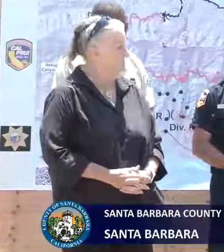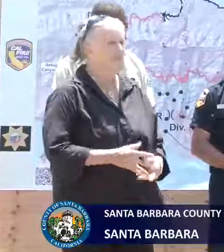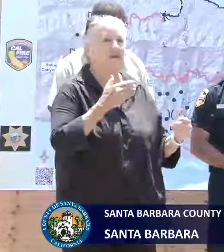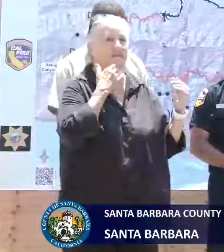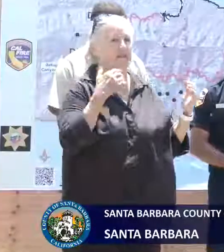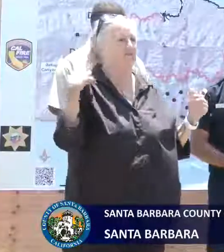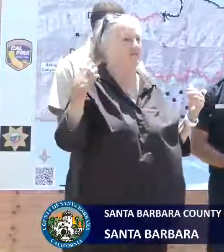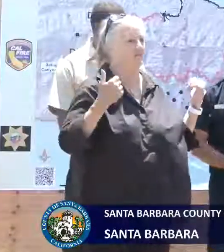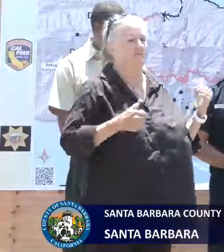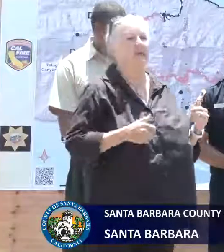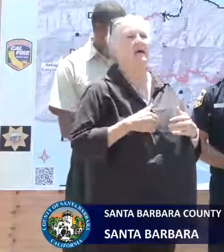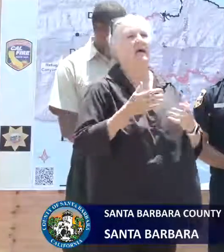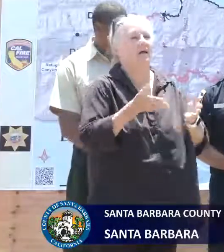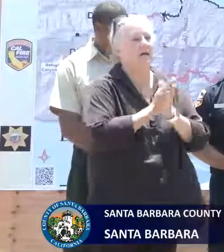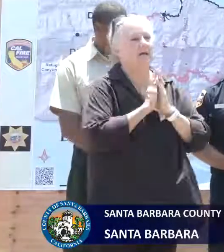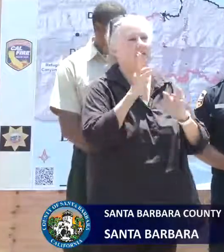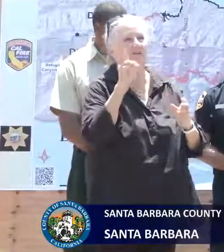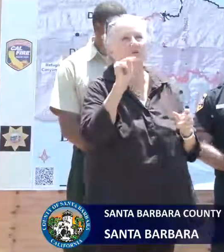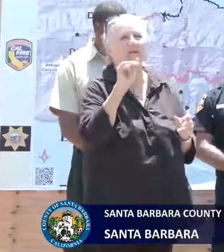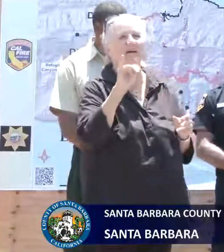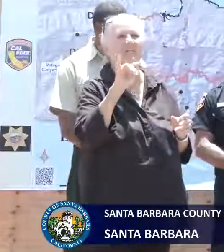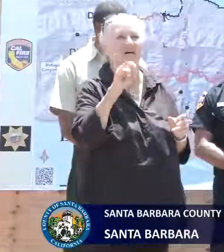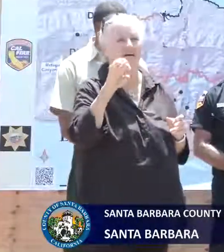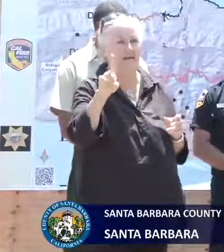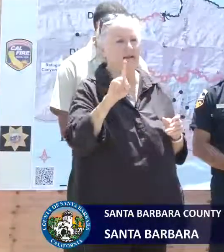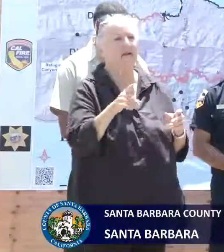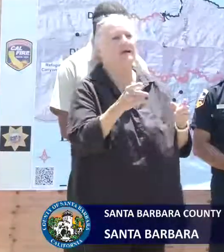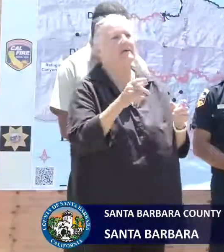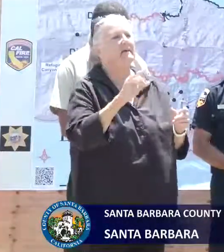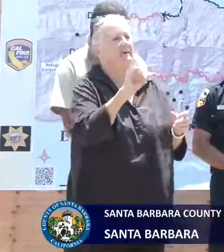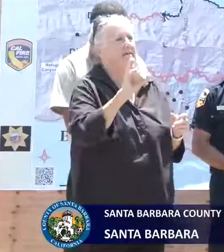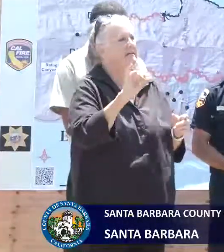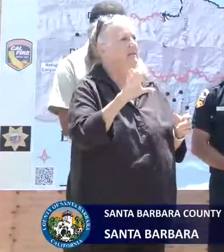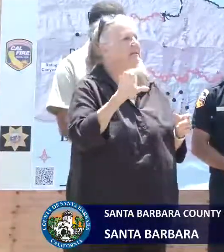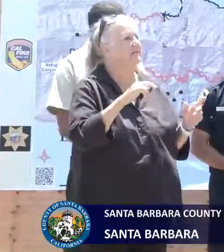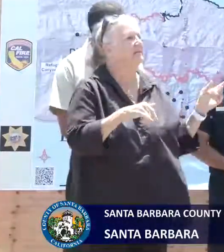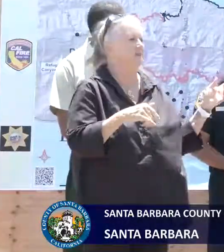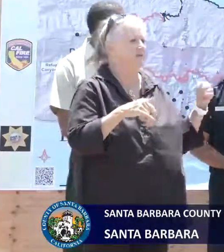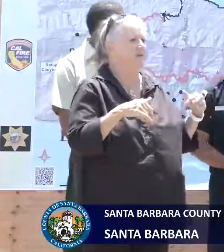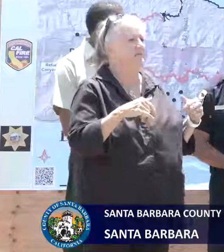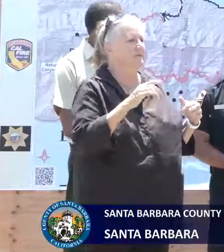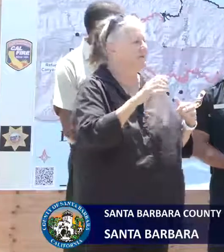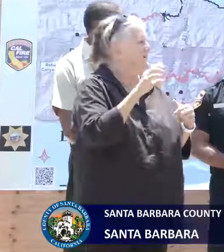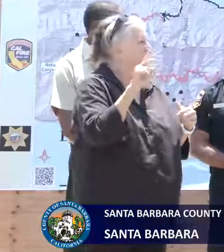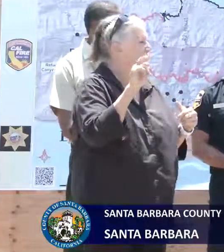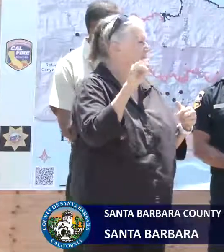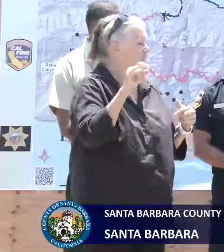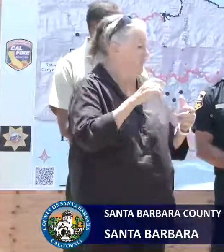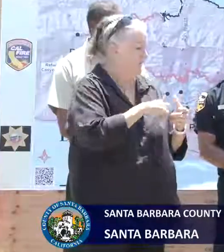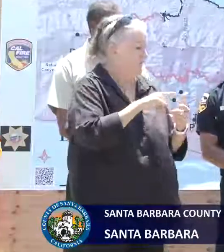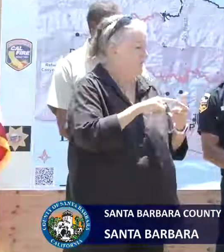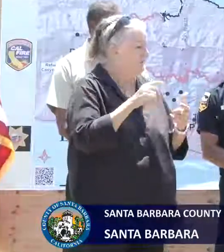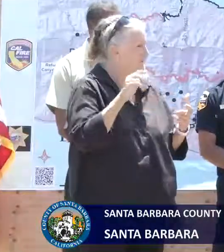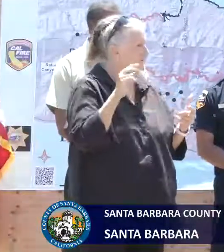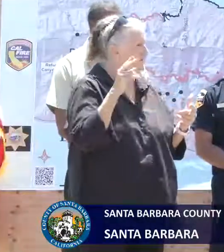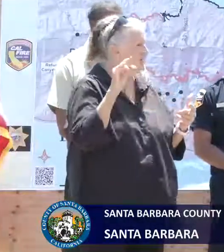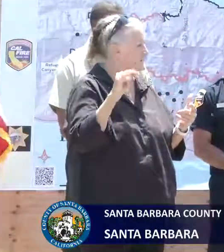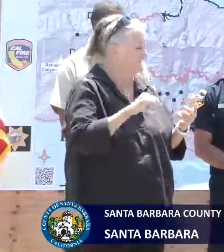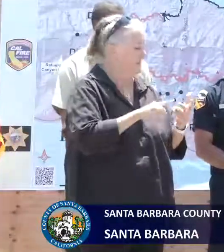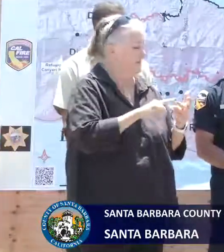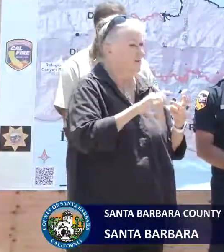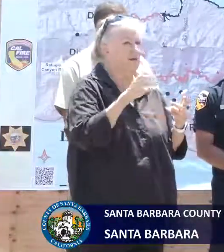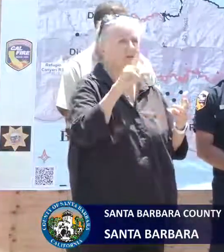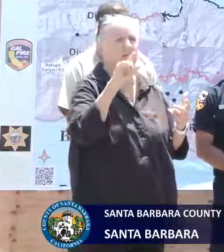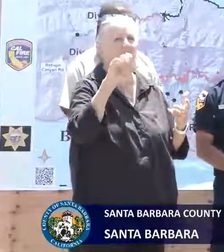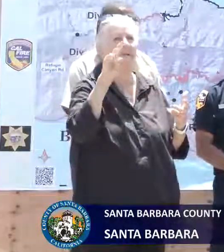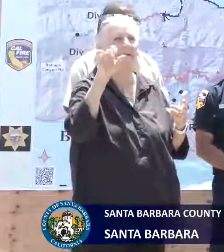Thanks, Chief. We're going to ask our Unified Incident Commanders, Chief Fontillo, Chief Enos, Chief Cleveland, come on